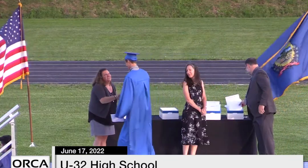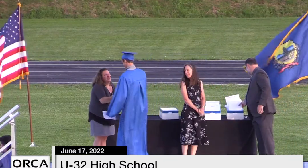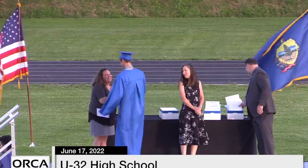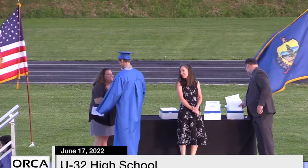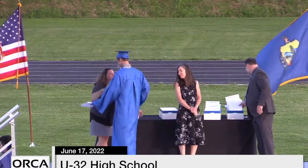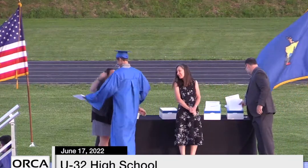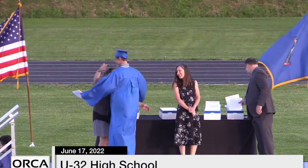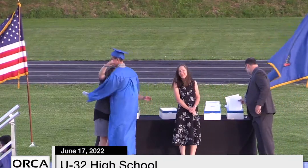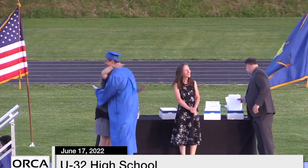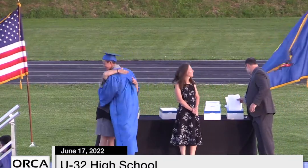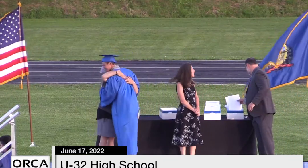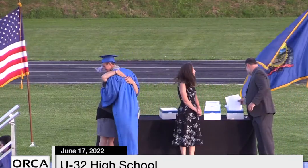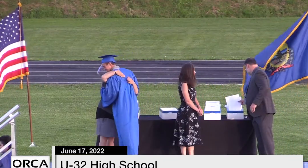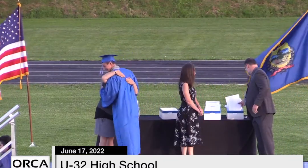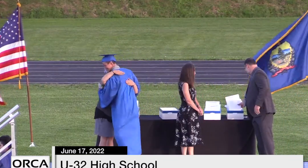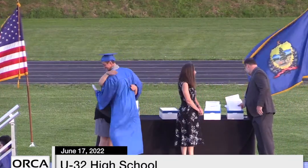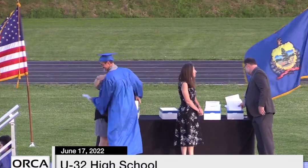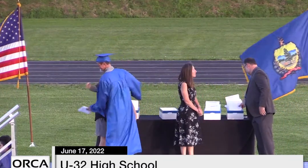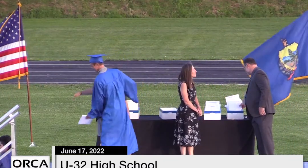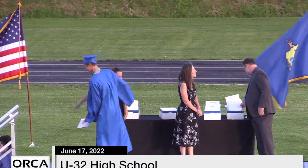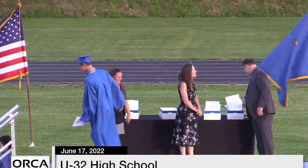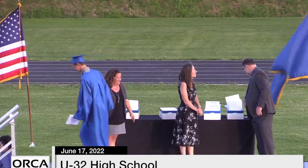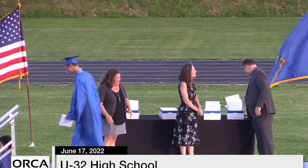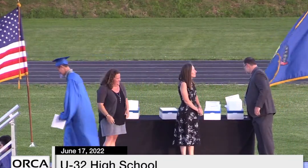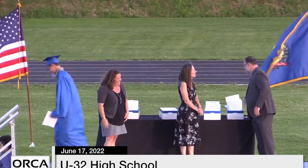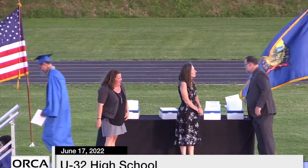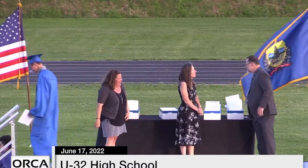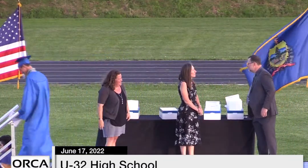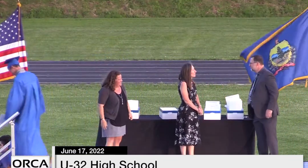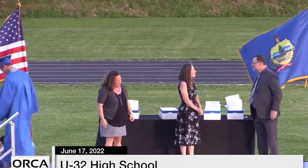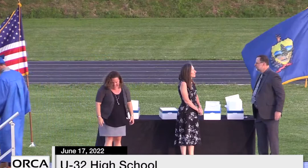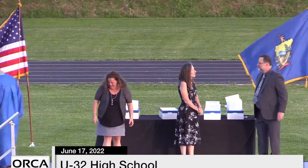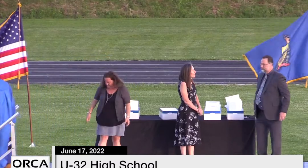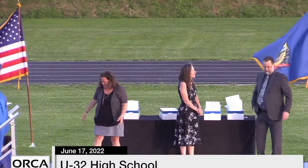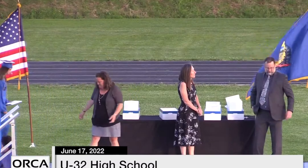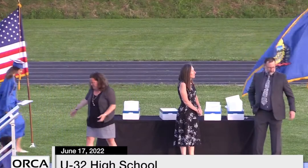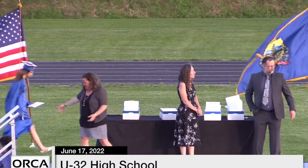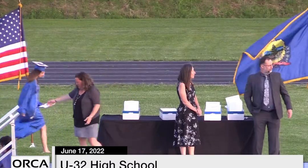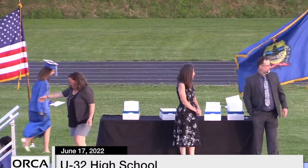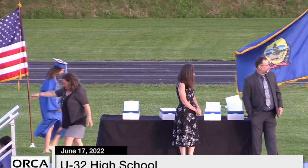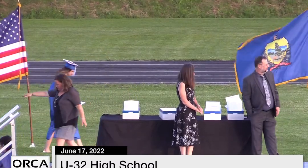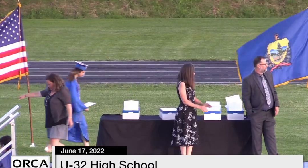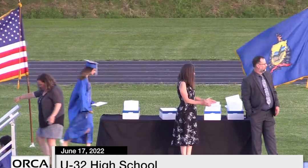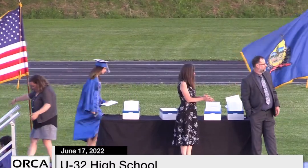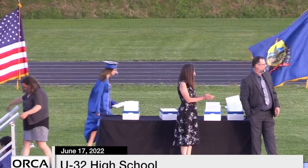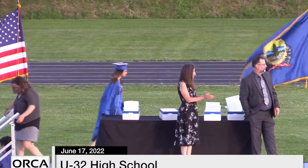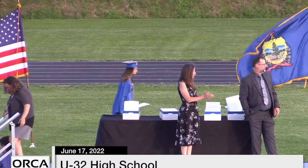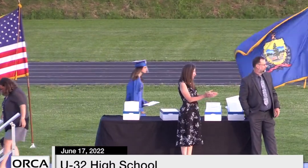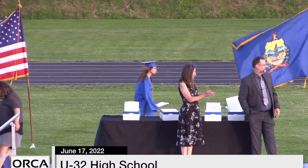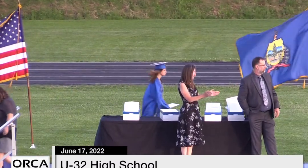Please welcome school board member Jonathan Goddard to the stage, along with teacher advisor David Powelson.